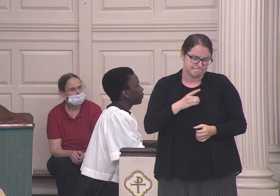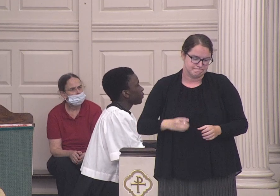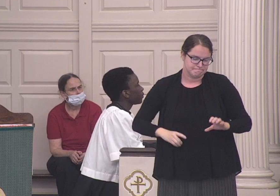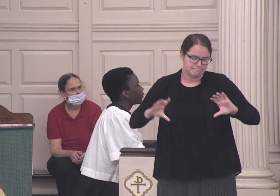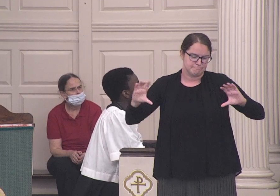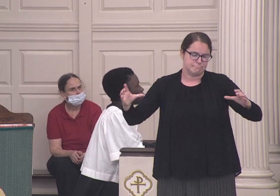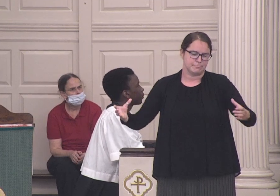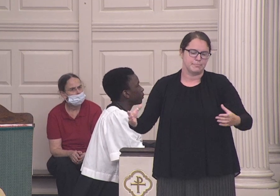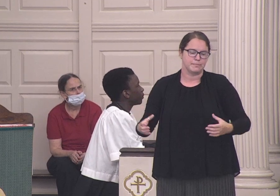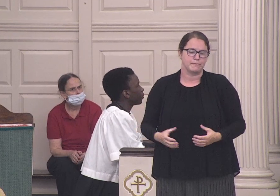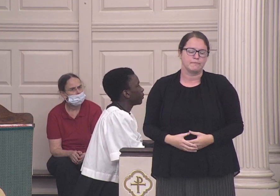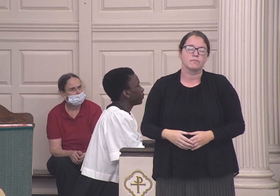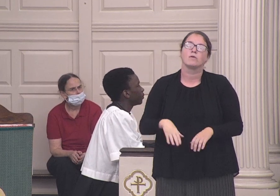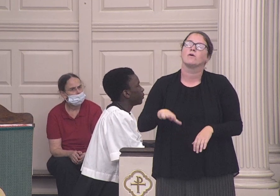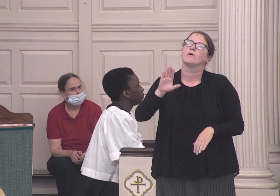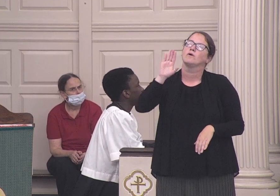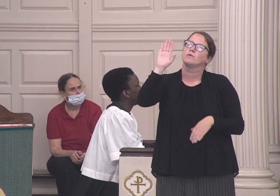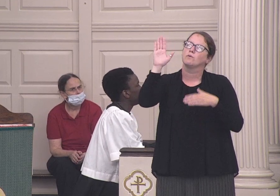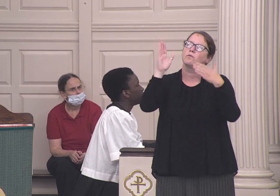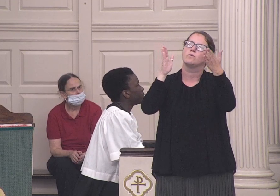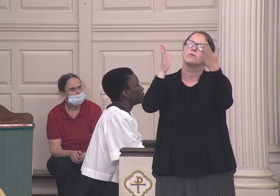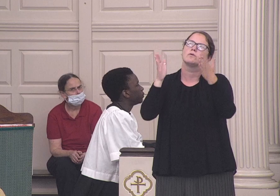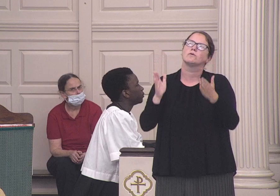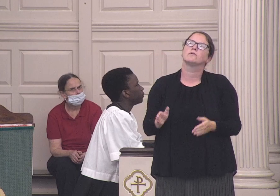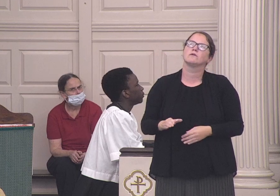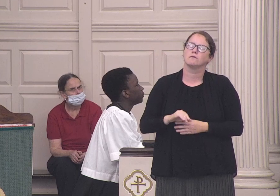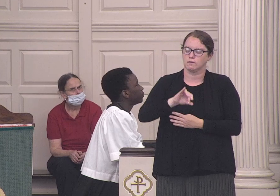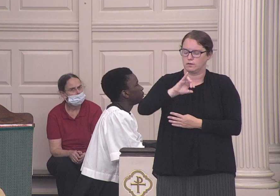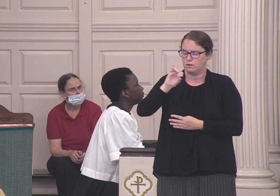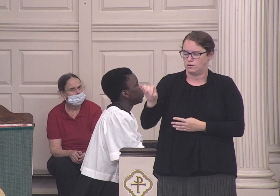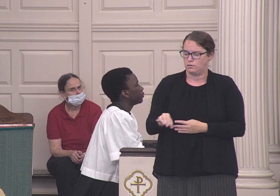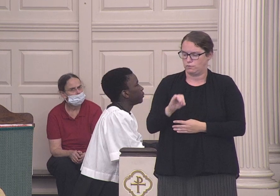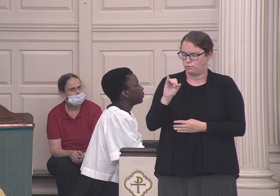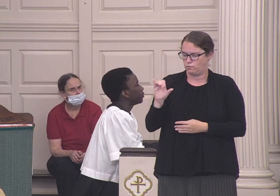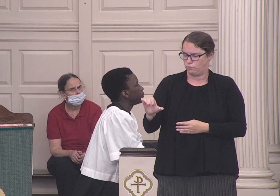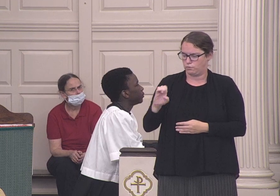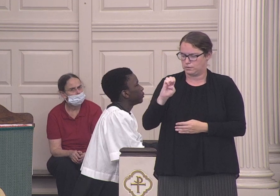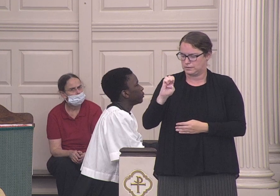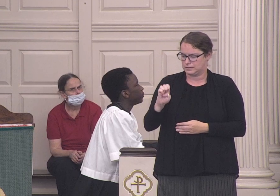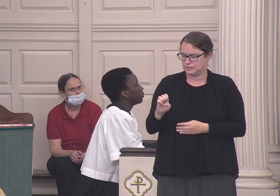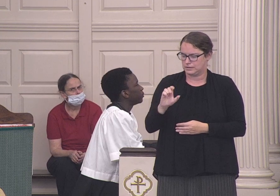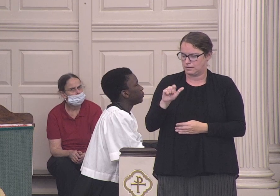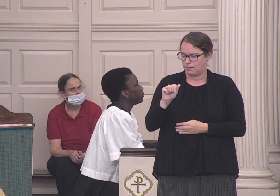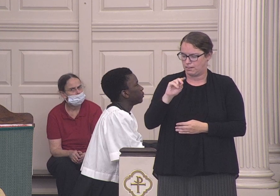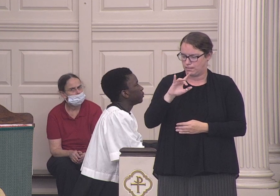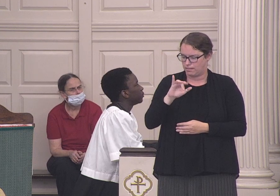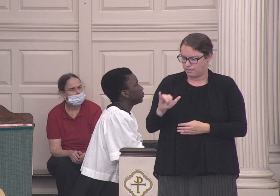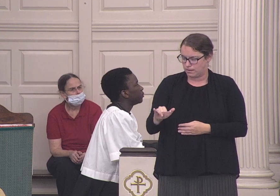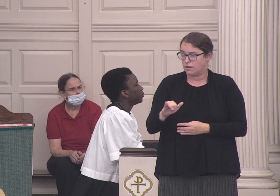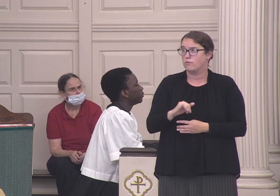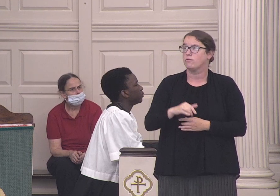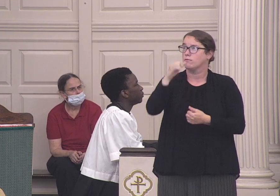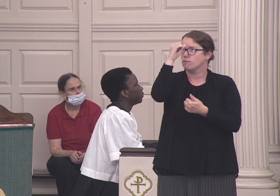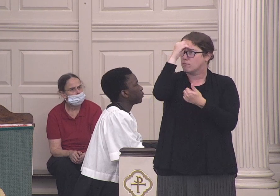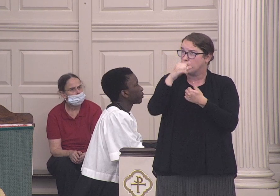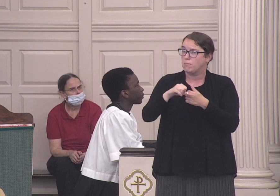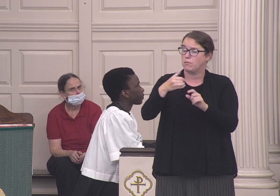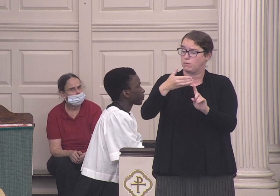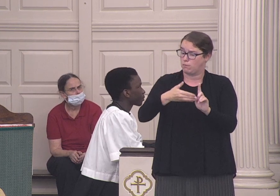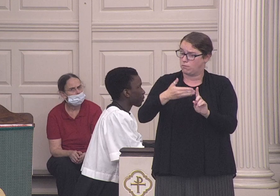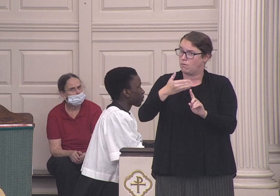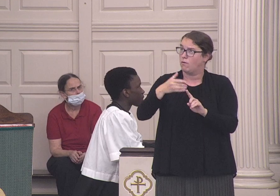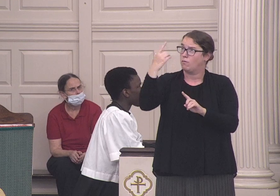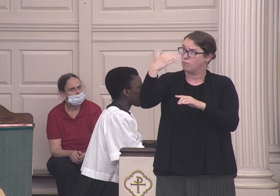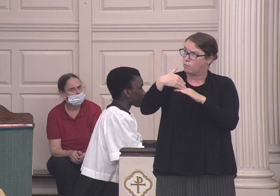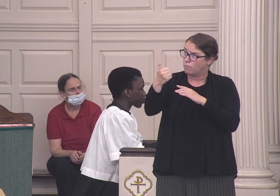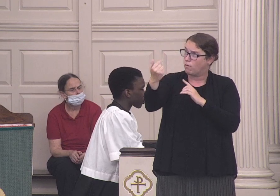Remember your servant, Joyce Landry, whom you called from this world to yourself. Grant that